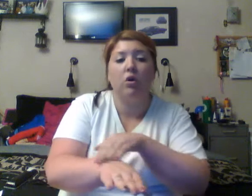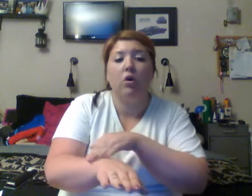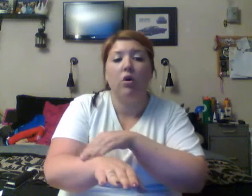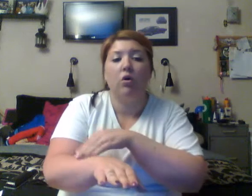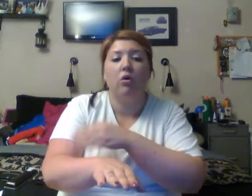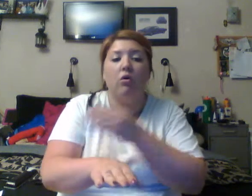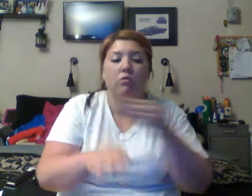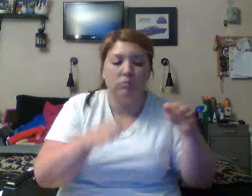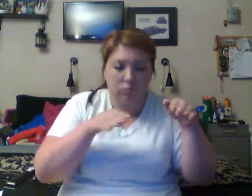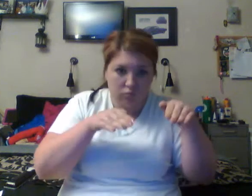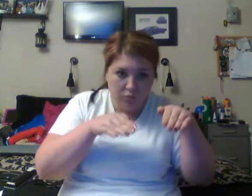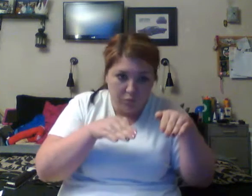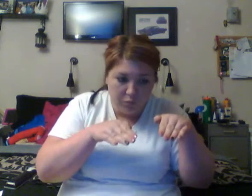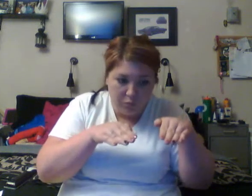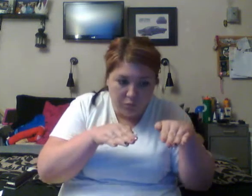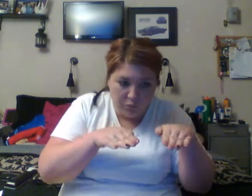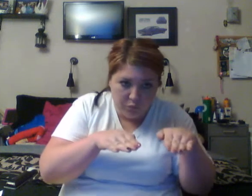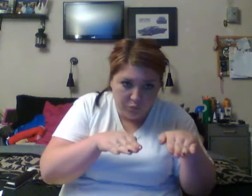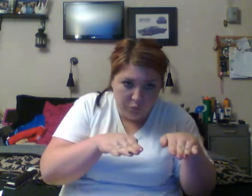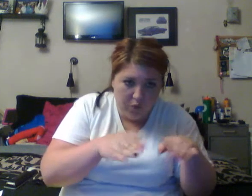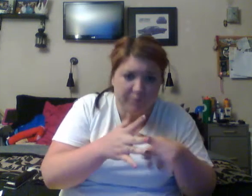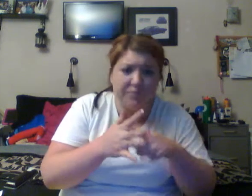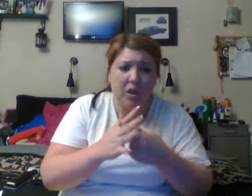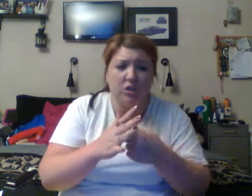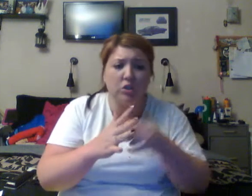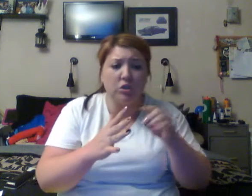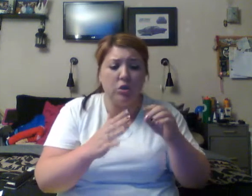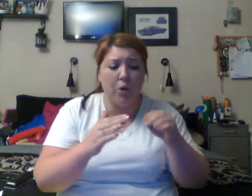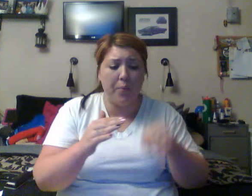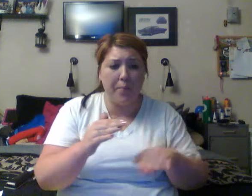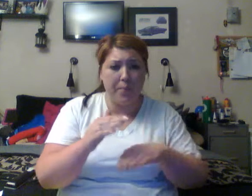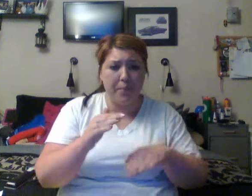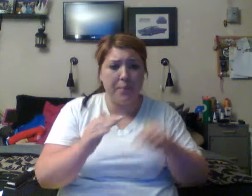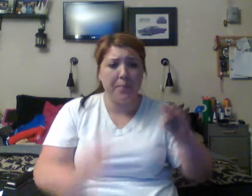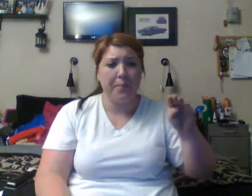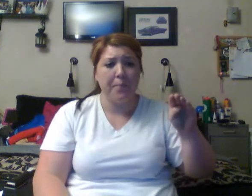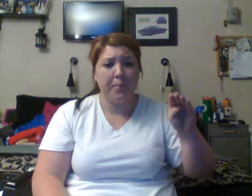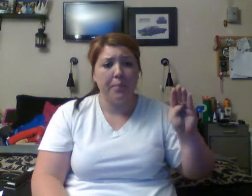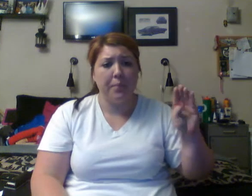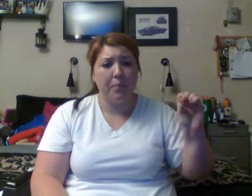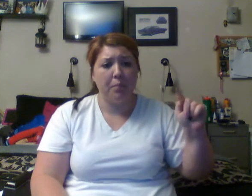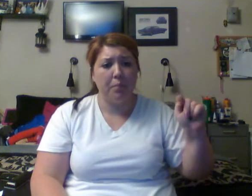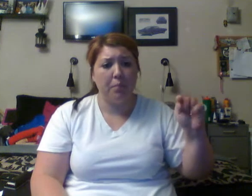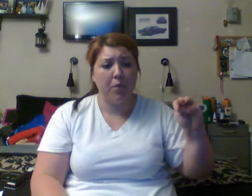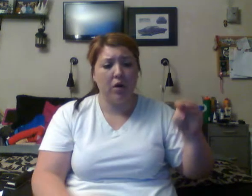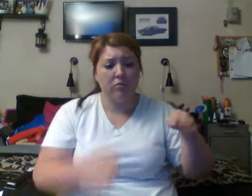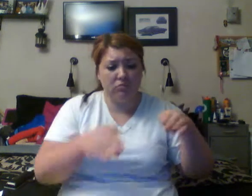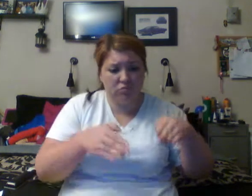going to start probably at the bottom, and you're going to sew up one side. Now,